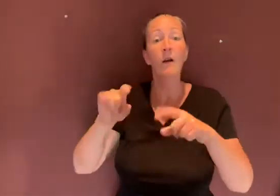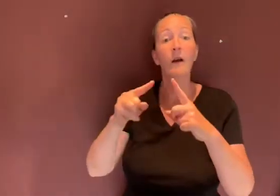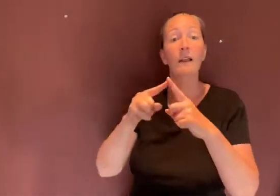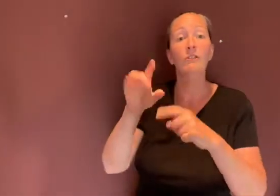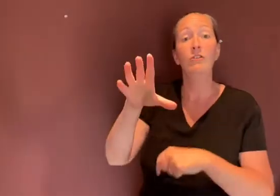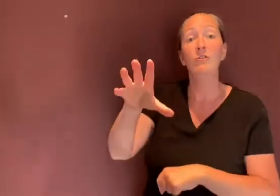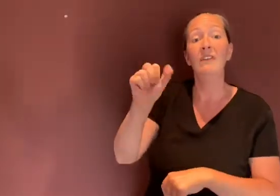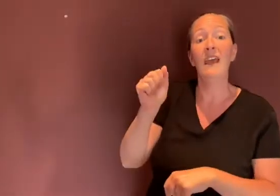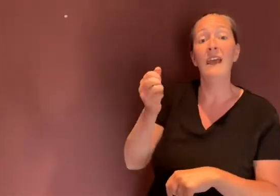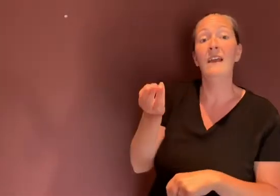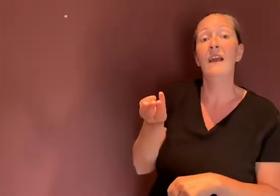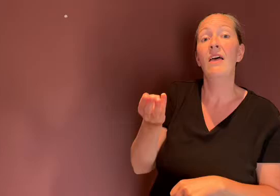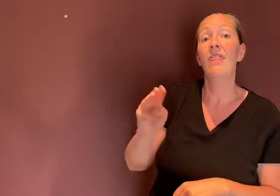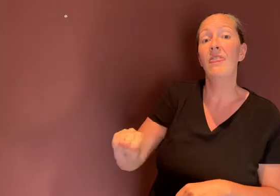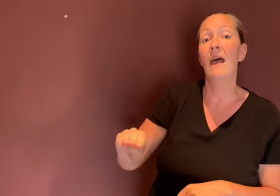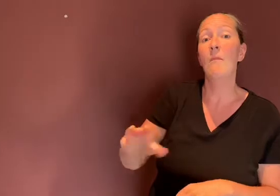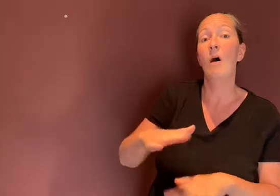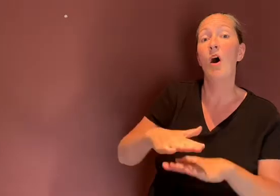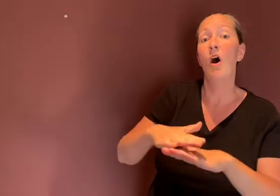going to take them off."